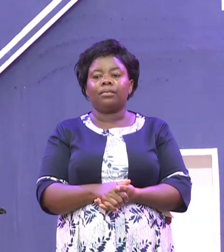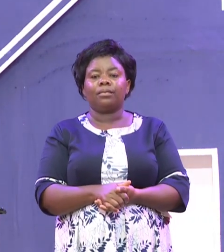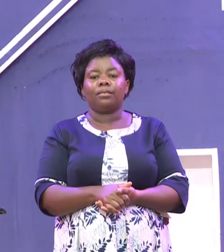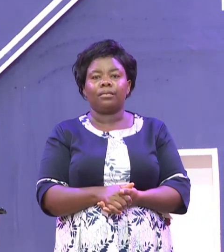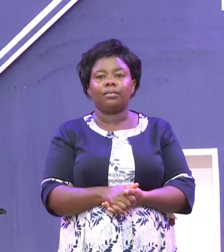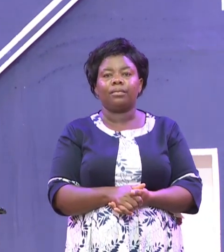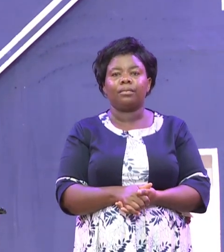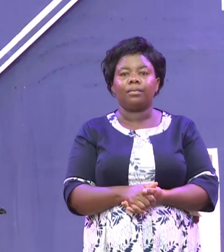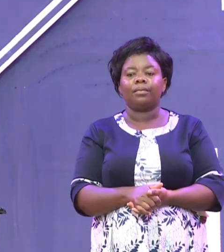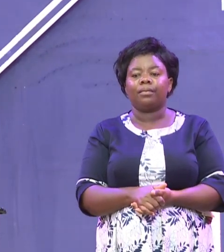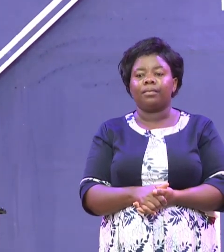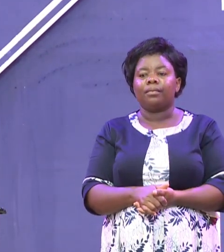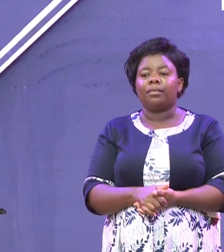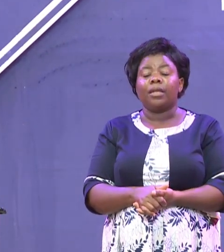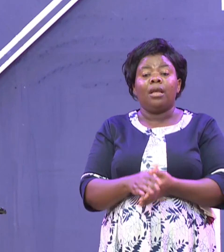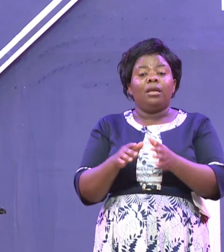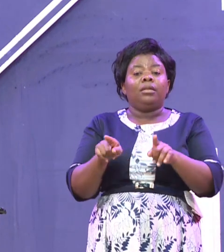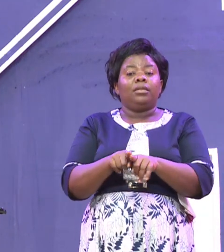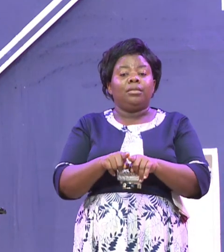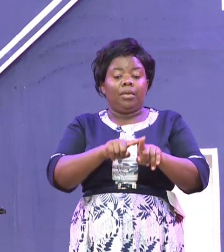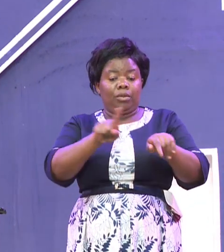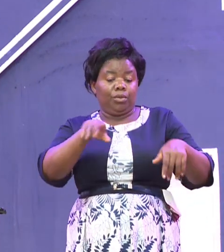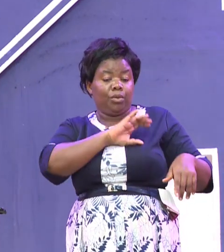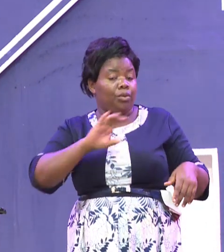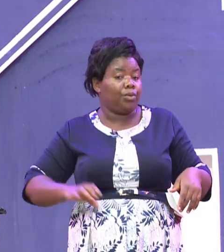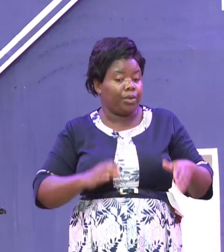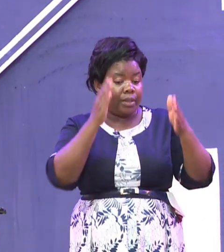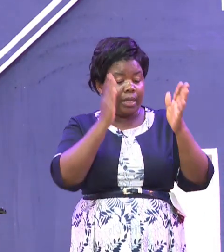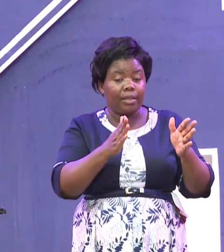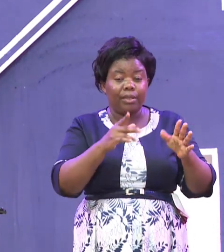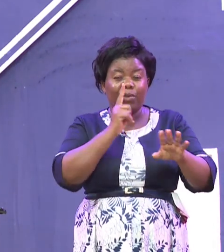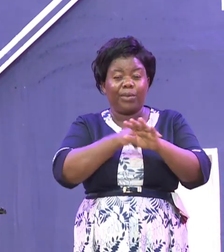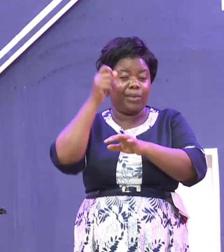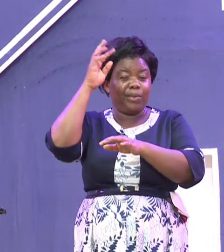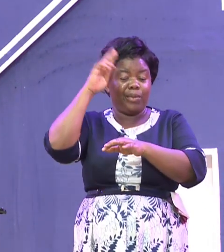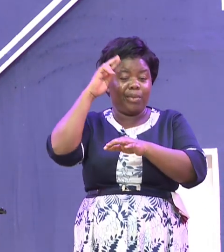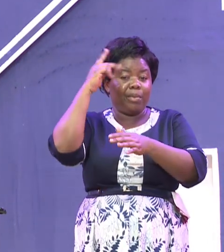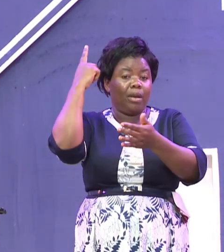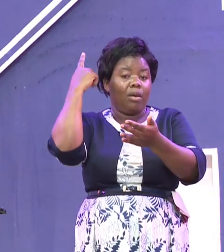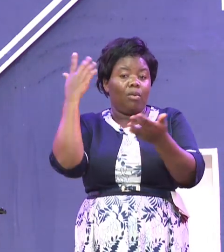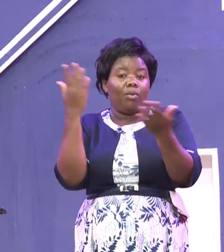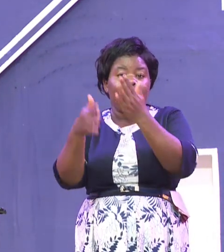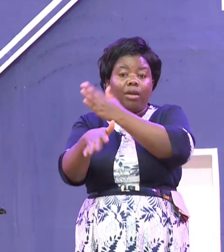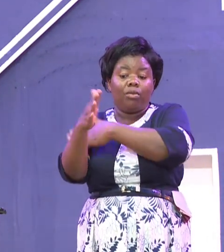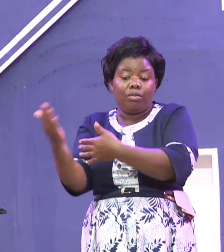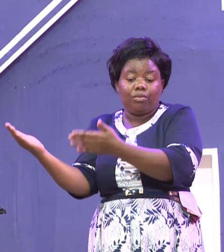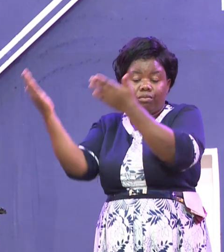her to give thanks to this person. Era nga ffe abakristaayo buli lw'ojjukira Katonda gy'akuggye,